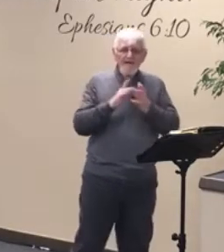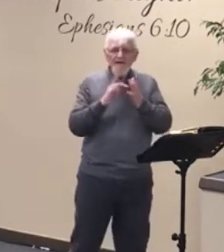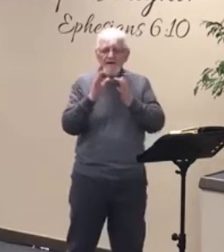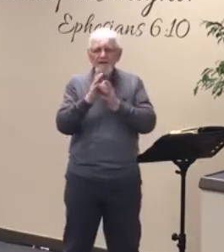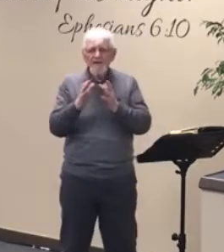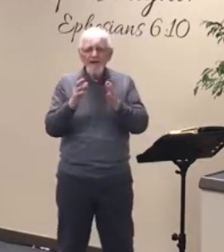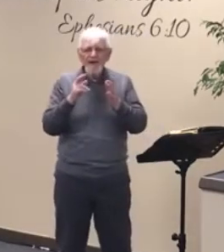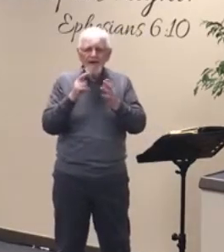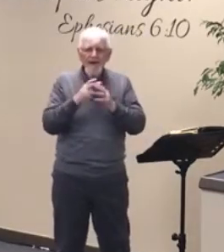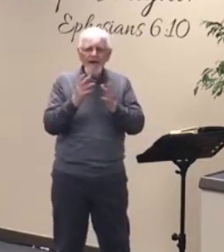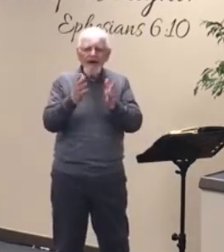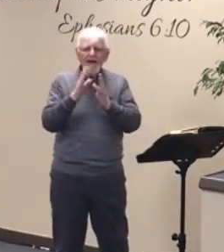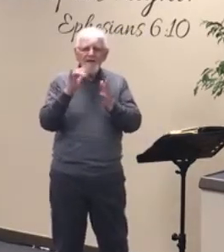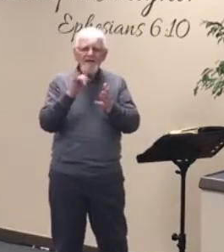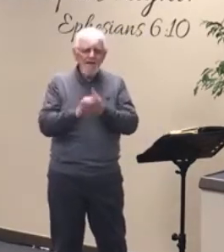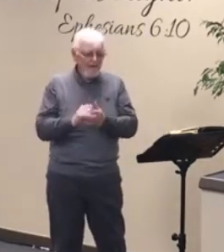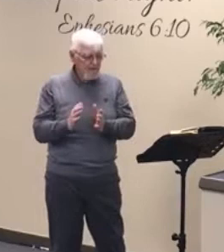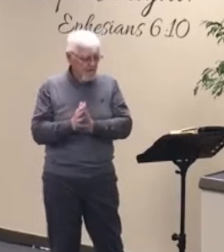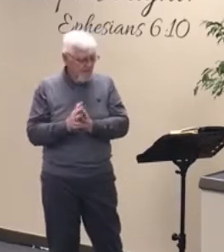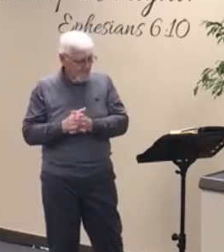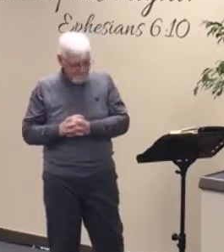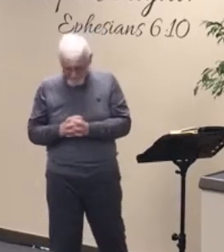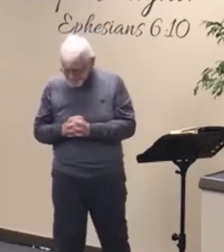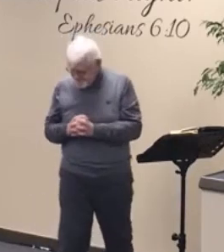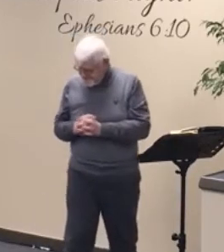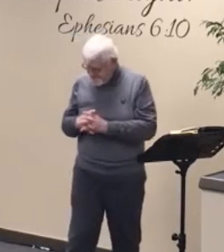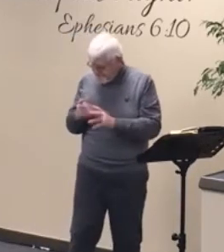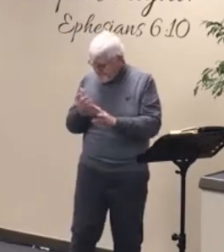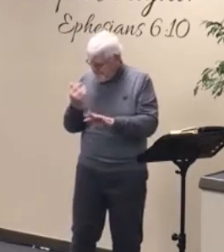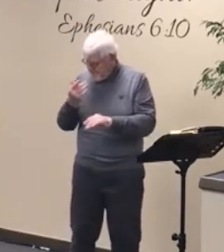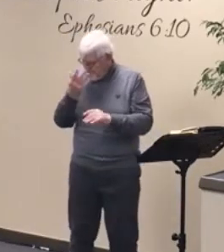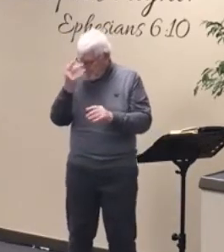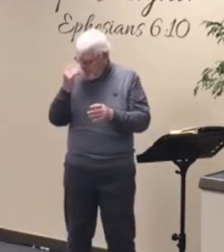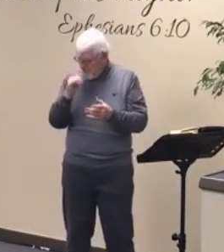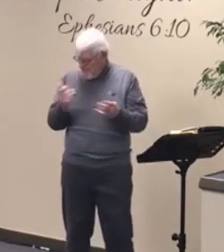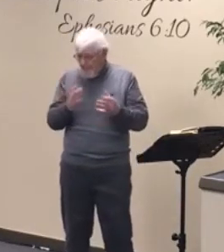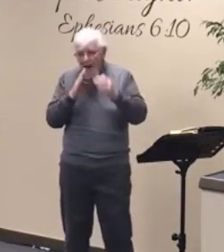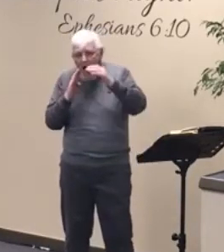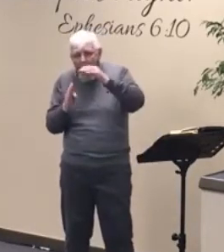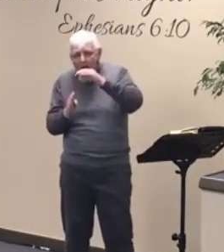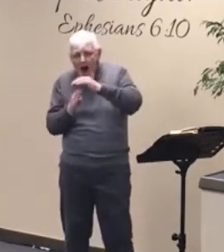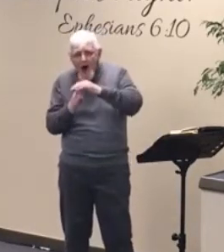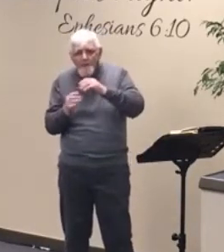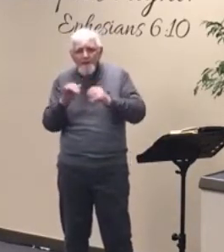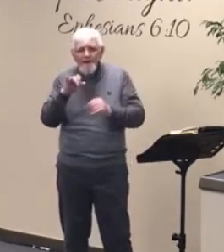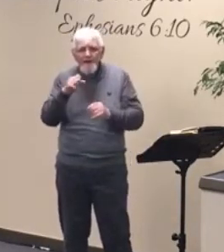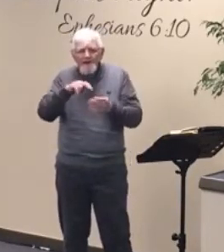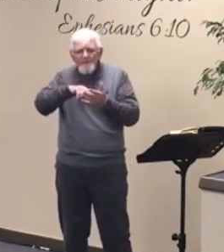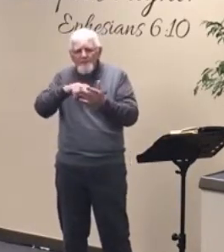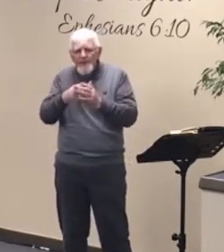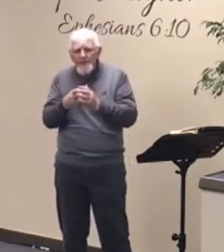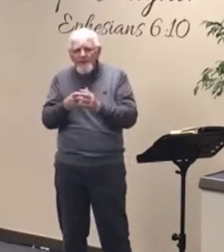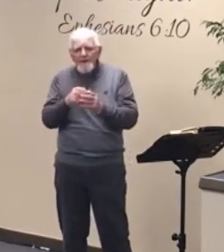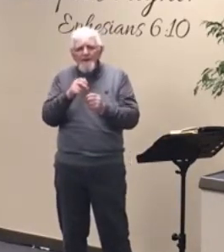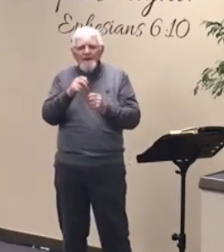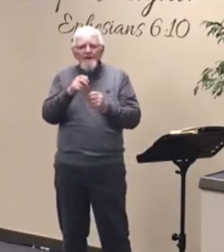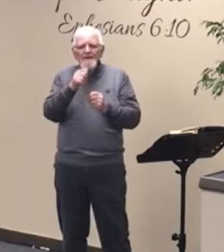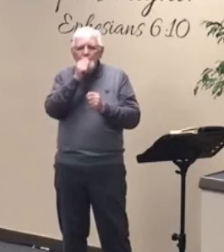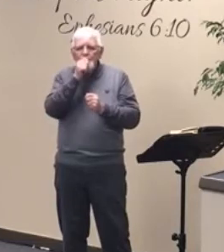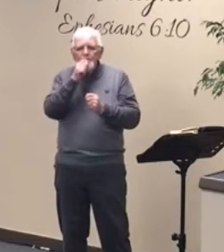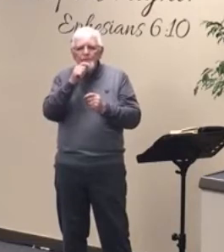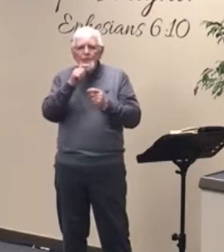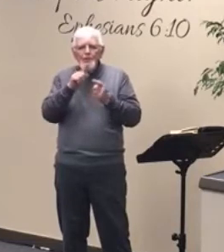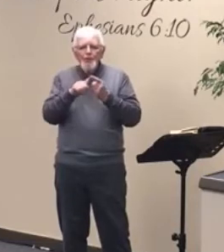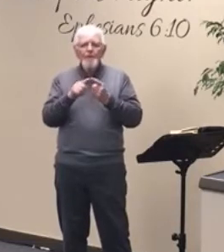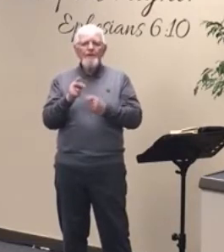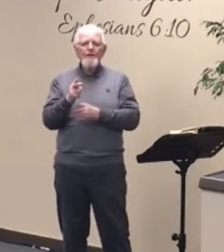Amen. Before you even know what humble is or what humble means, I want to tell you the secret to humility.